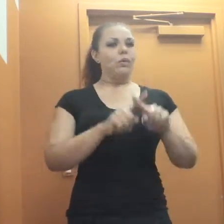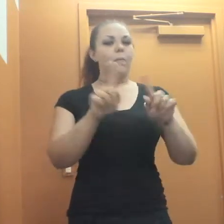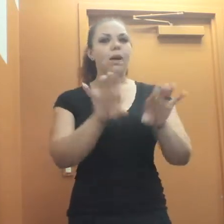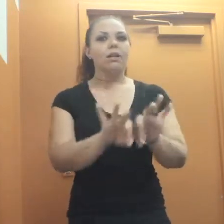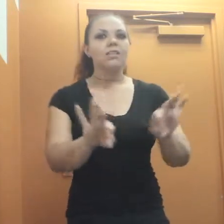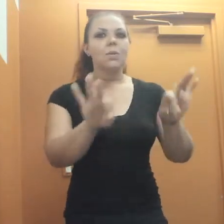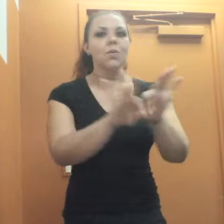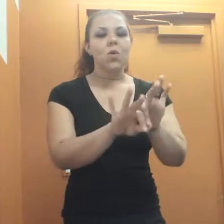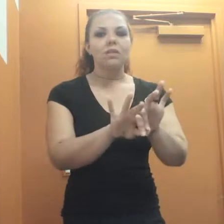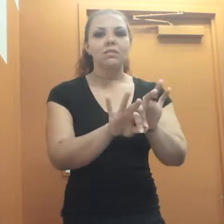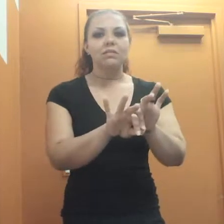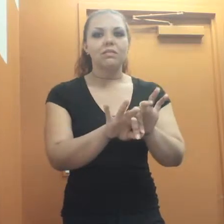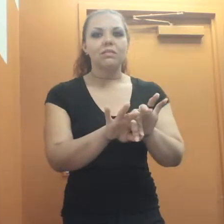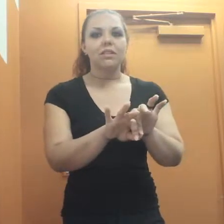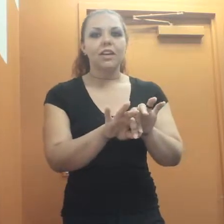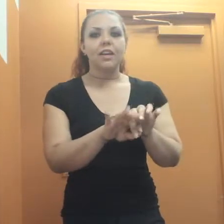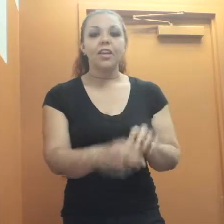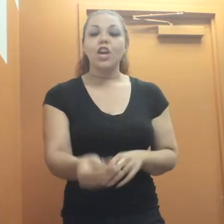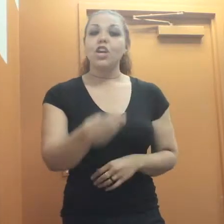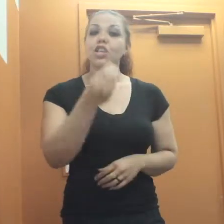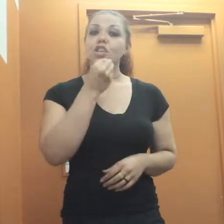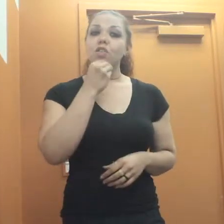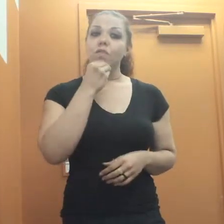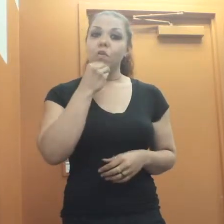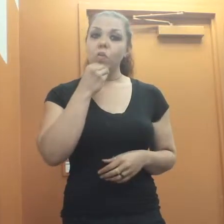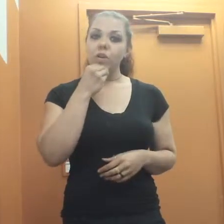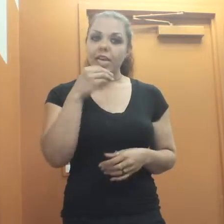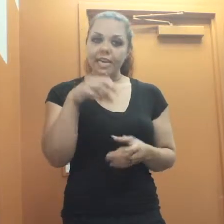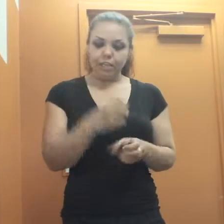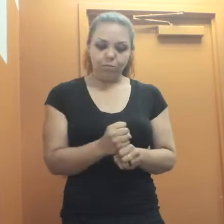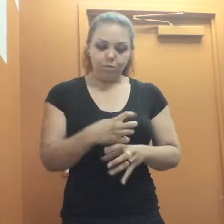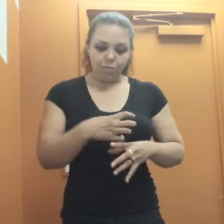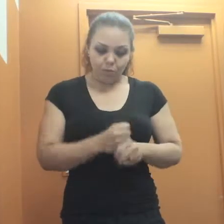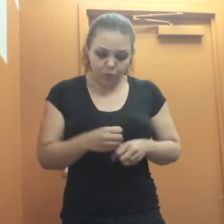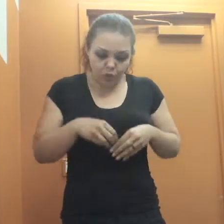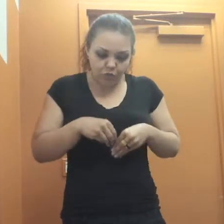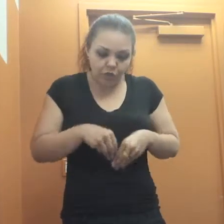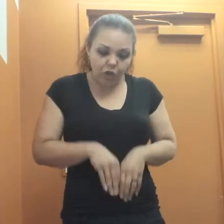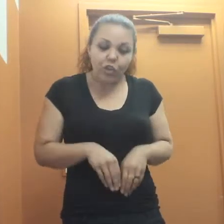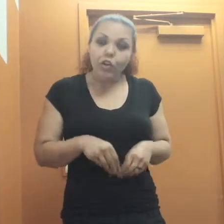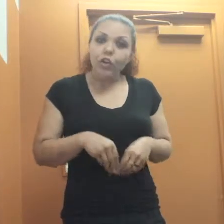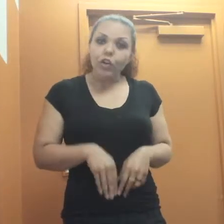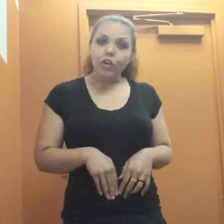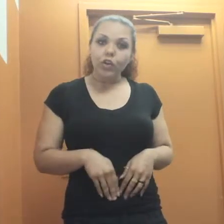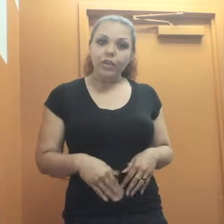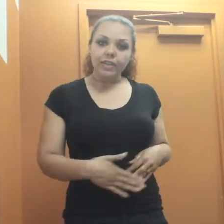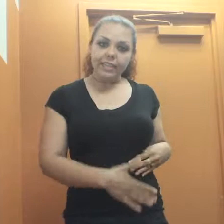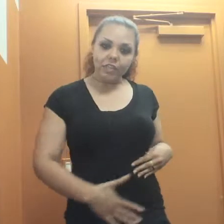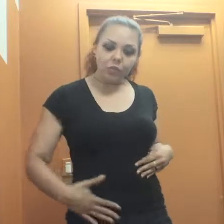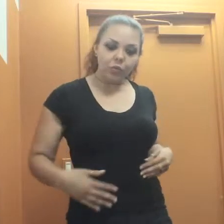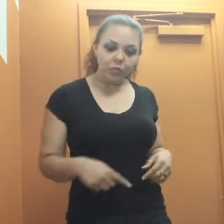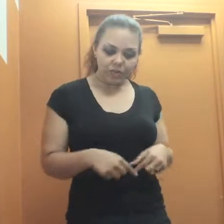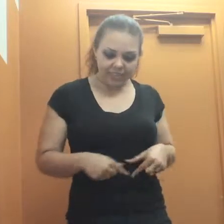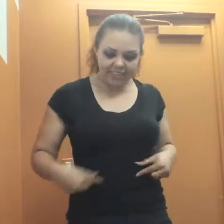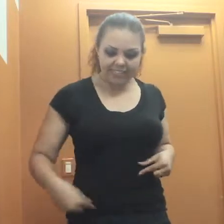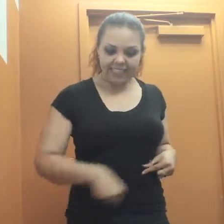food is pushed into the intestines, and the intestines, actually the small intestines, do the most work of any other